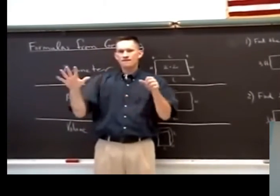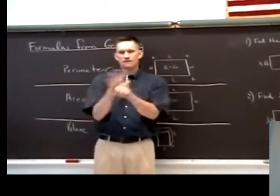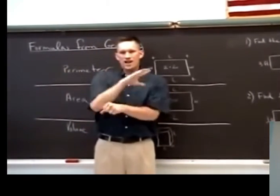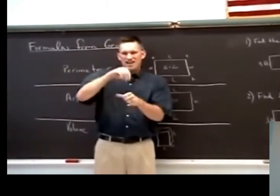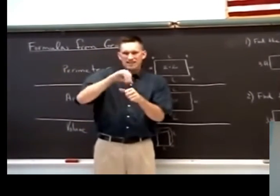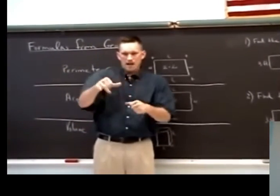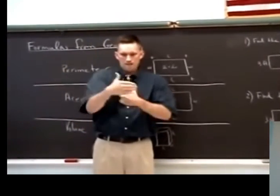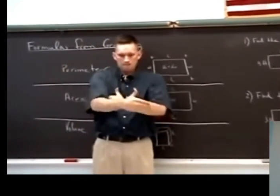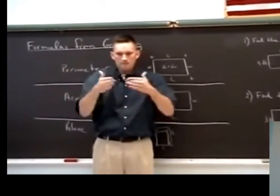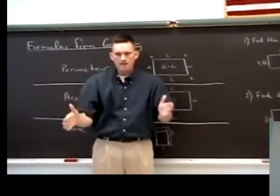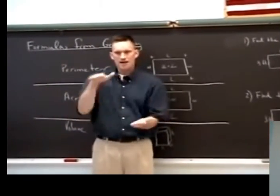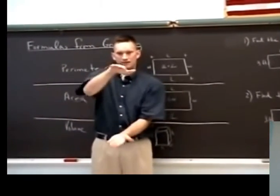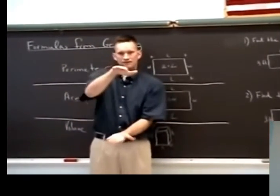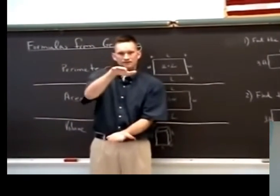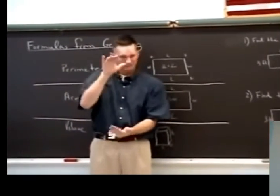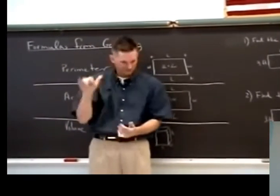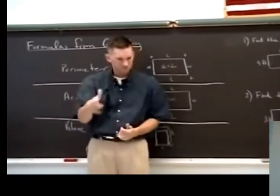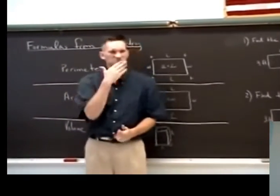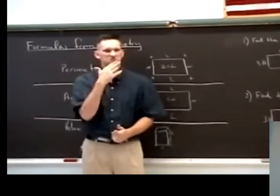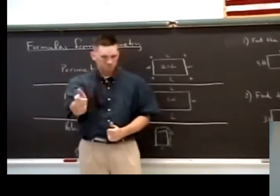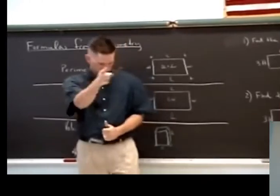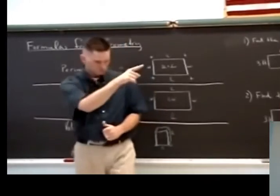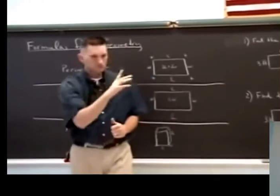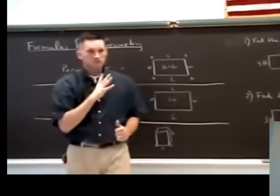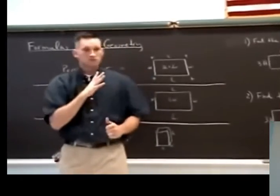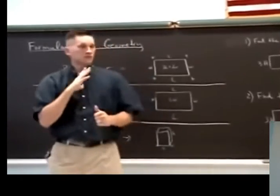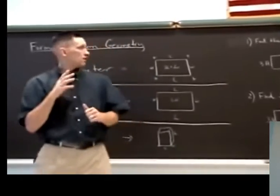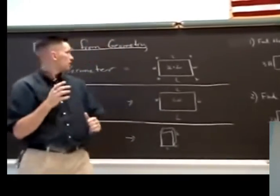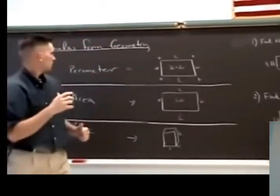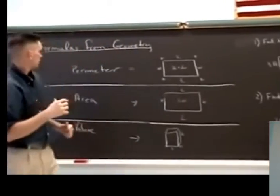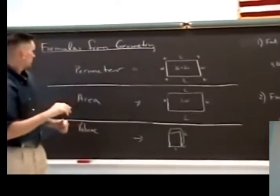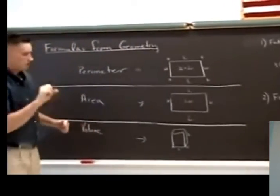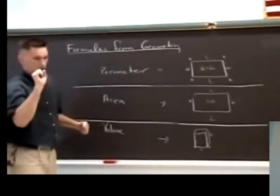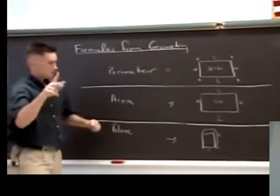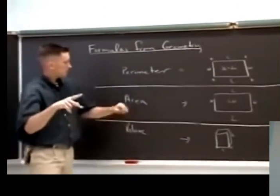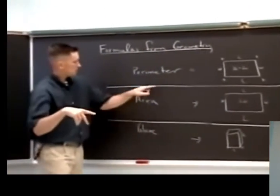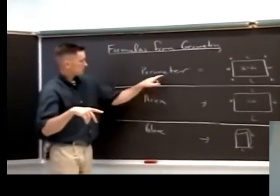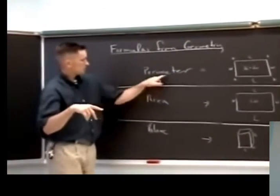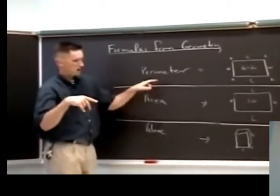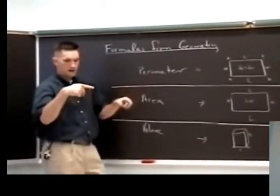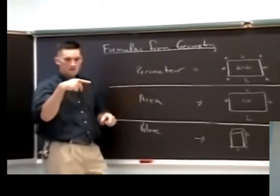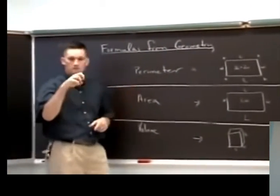to know all of those sides together to find the volume of it. Correct.